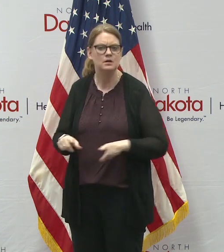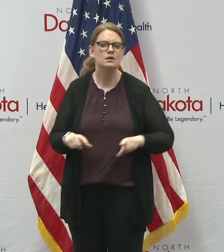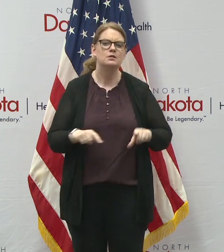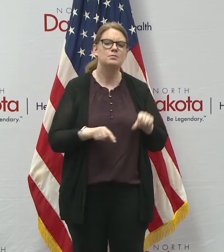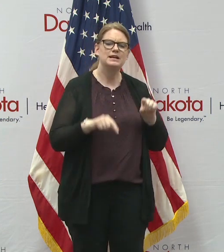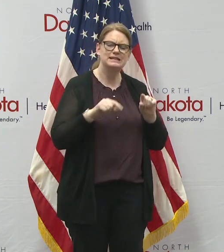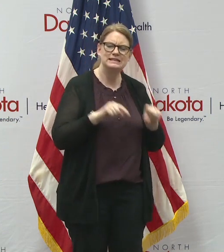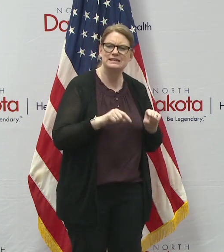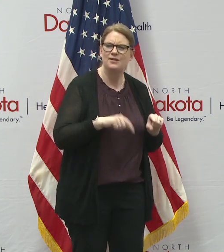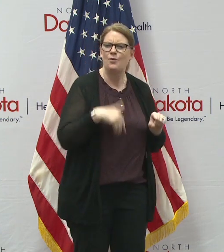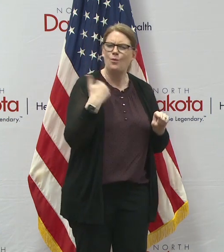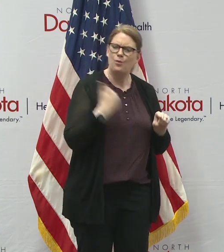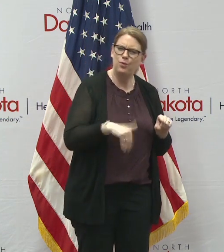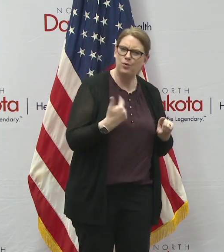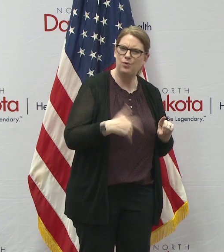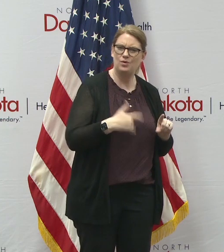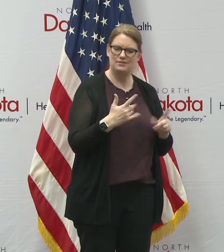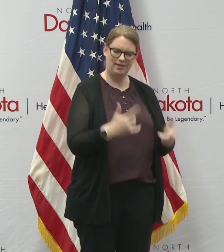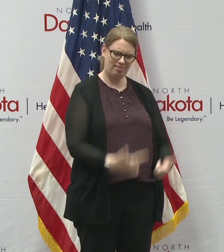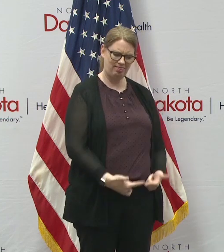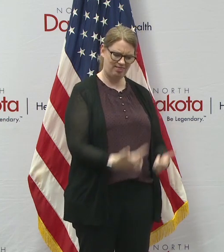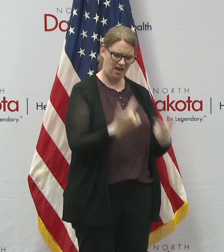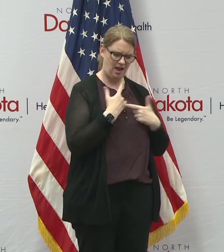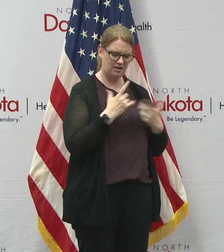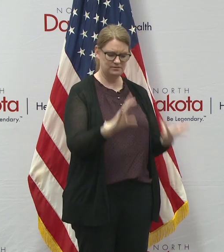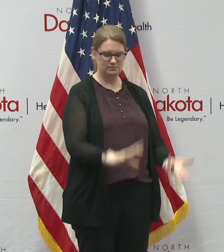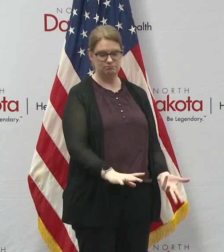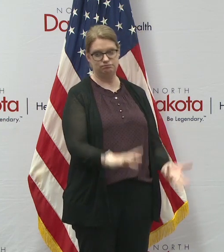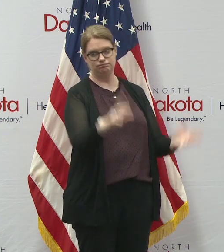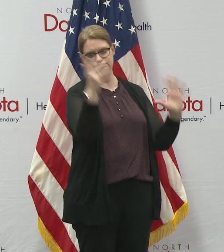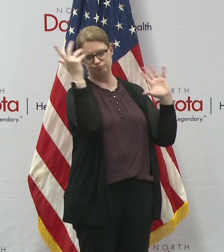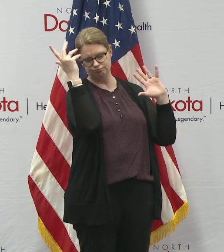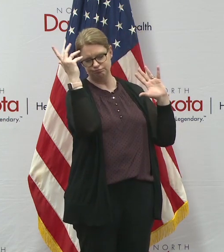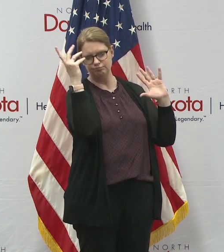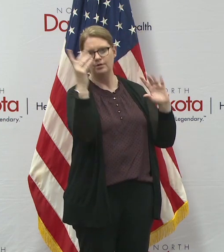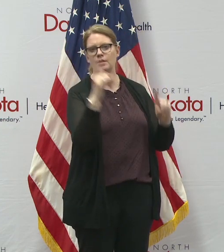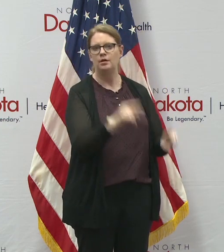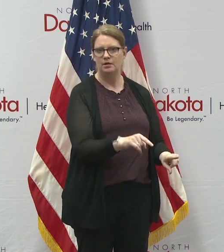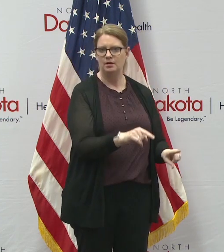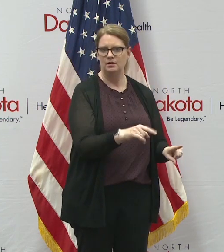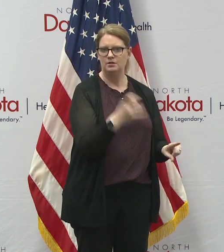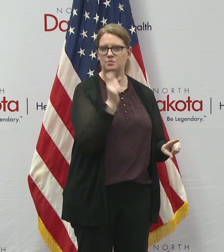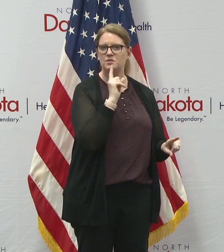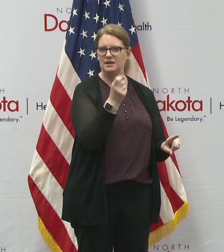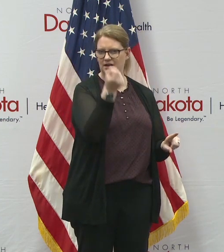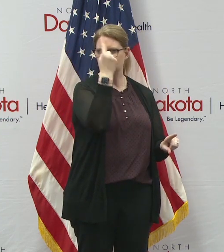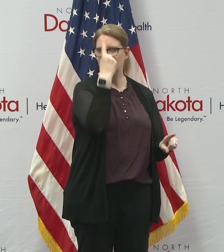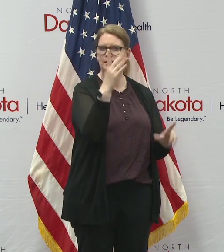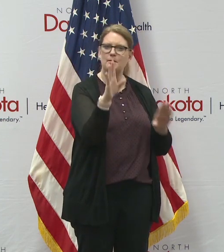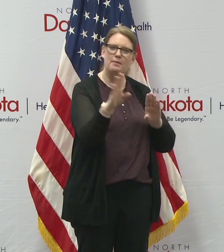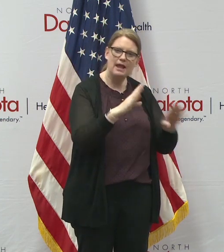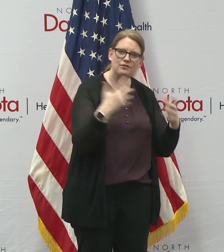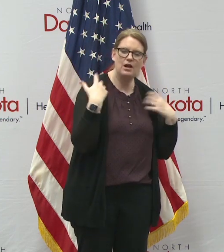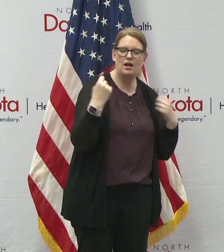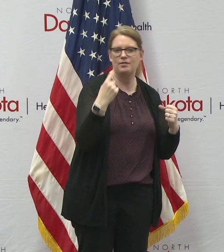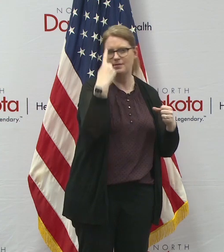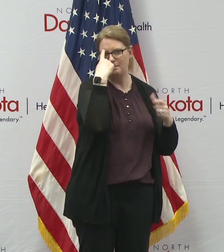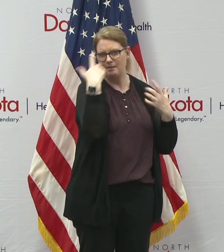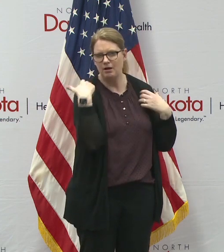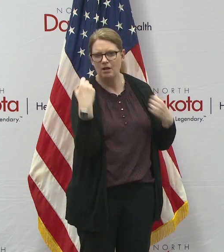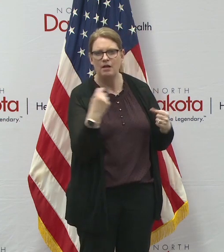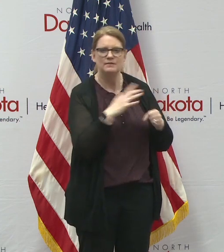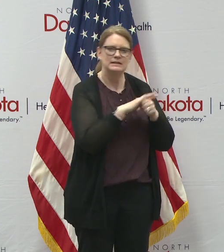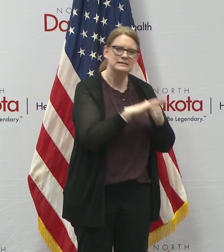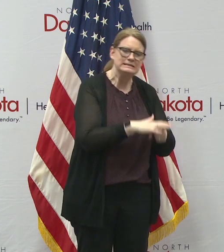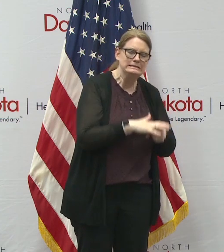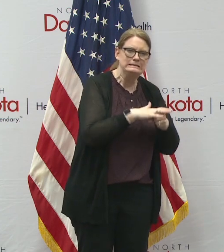through the enormous amount of disruption that's happening in our lives, to understand the behavioral health and the mental health, the stress challenges